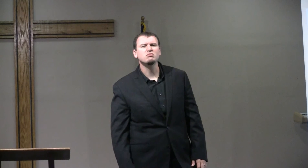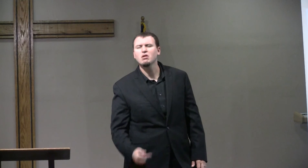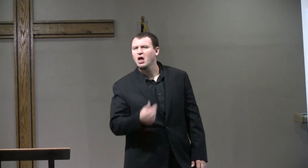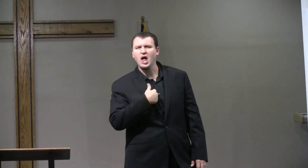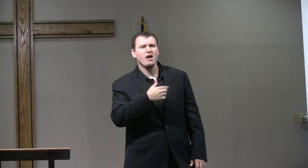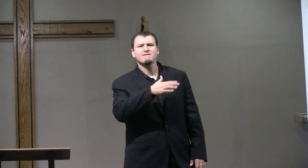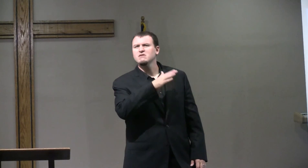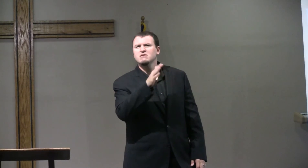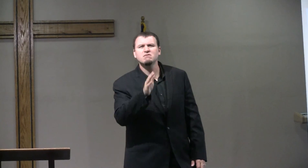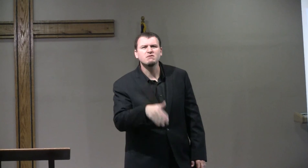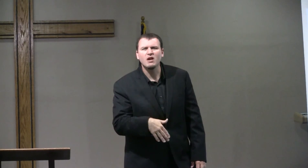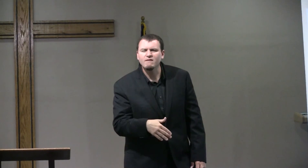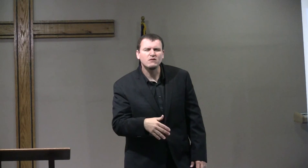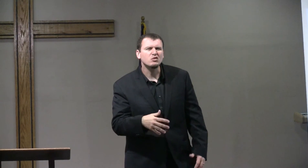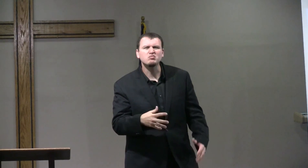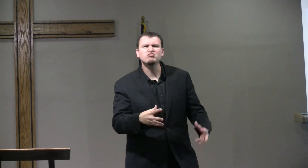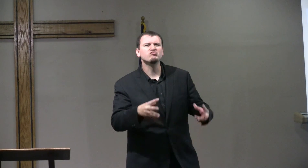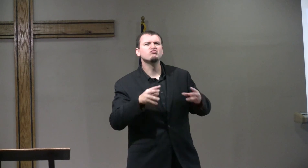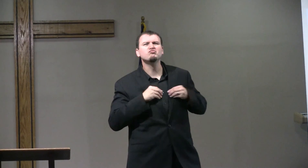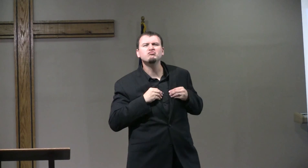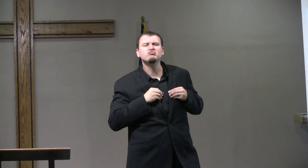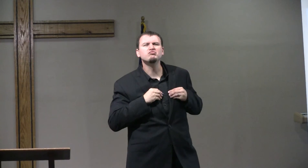saved. I've never accepted.